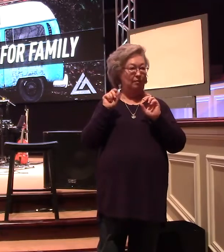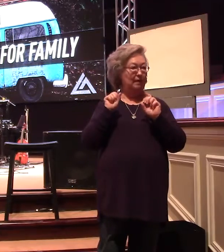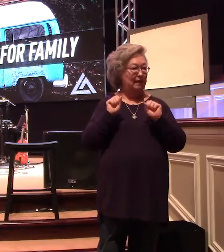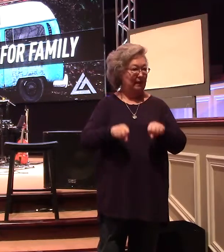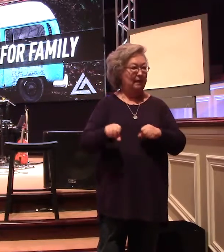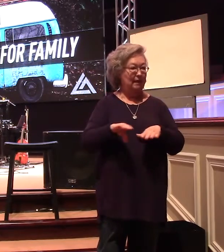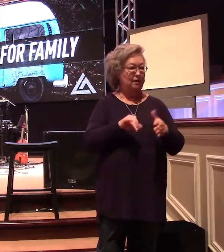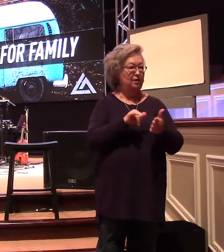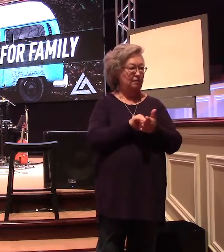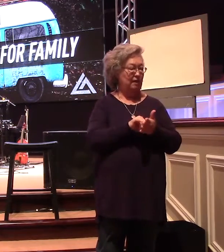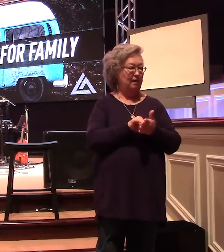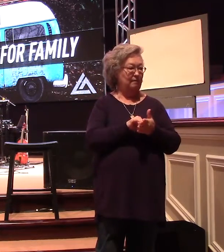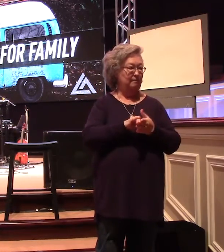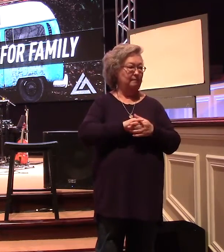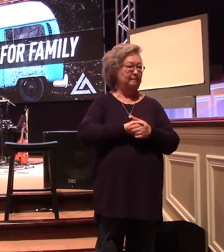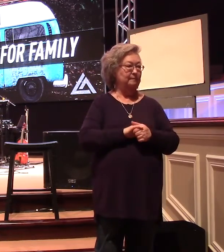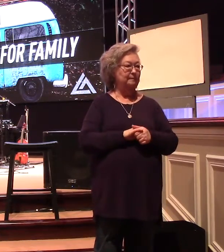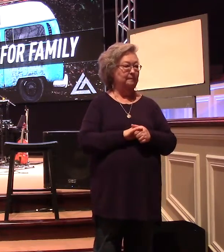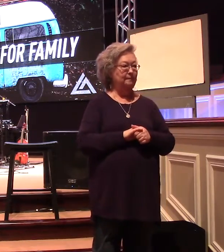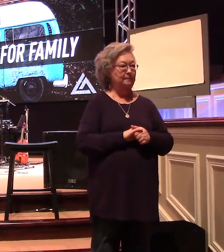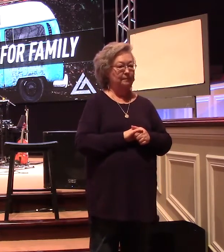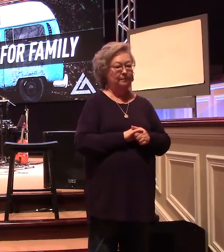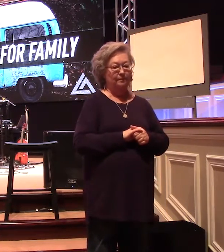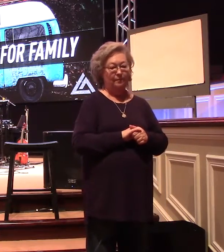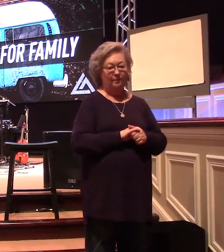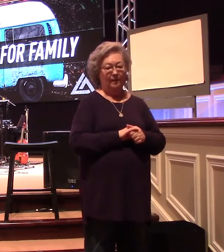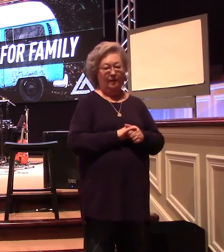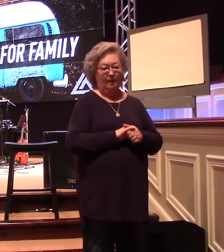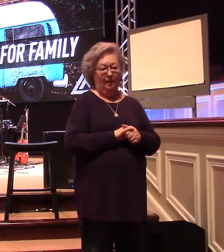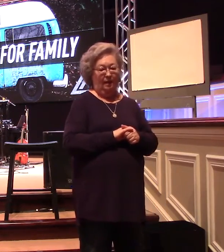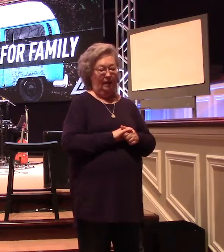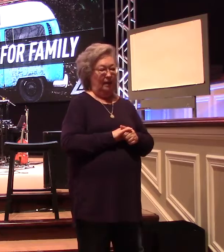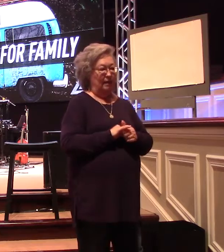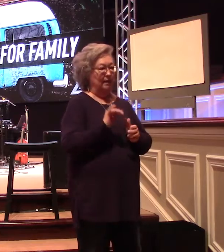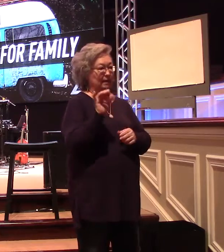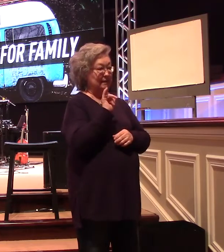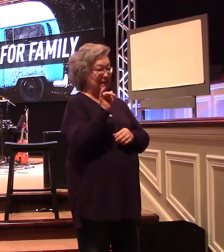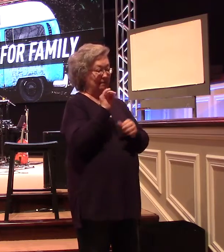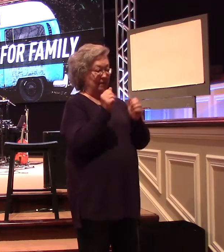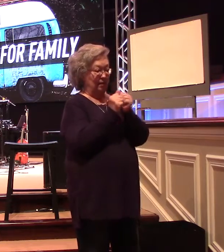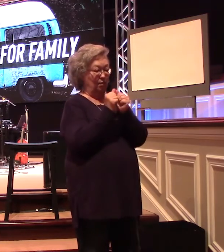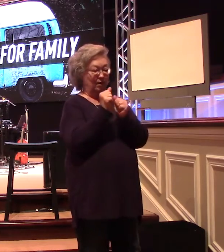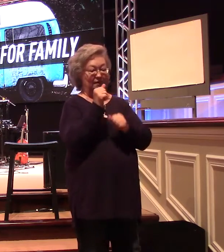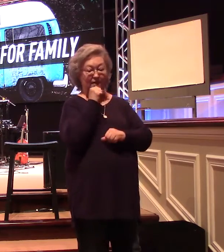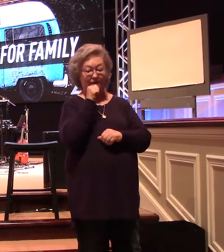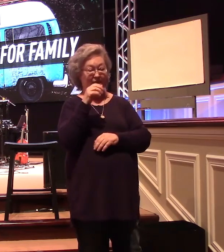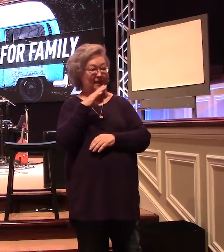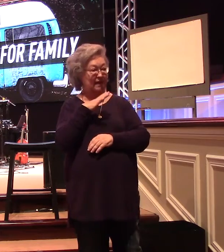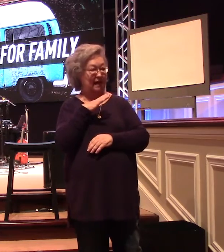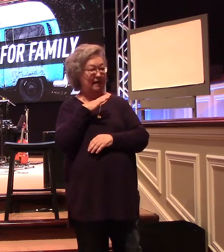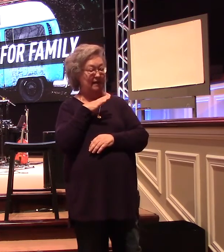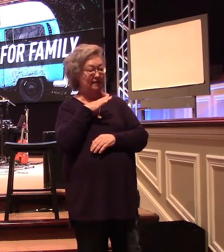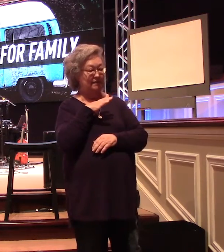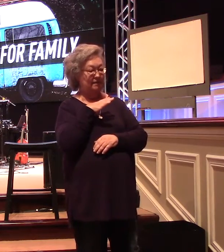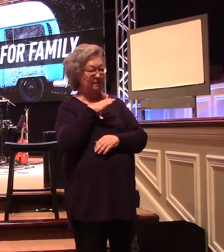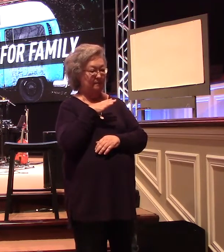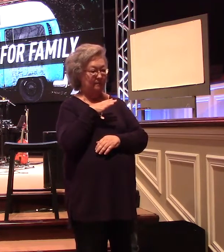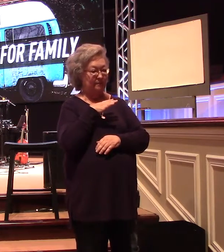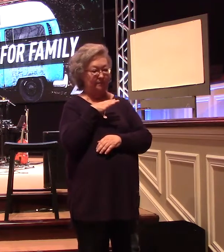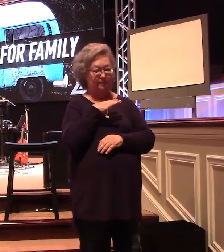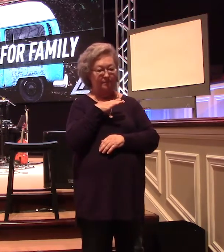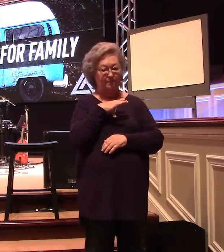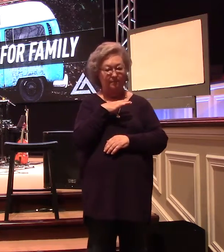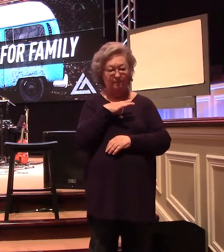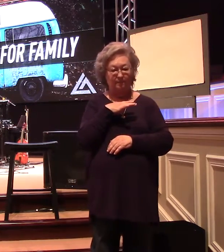back, this kind of comes full circle. Back to what we talked to the ladies about, guys. That issue that Lori talked about, that